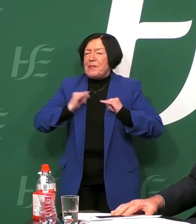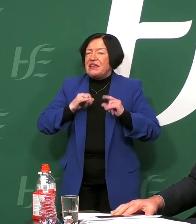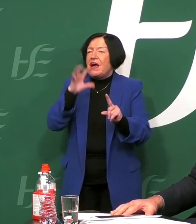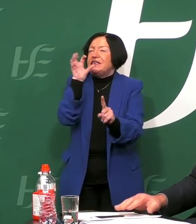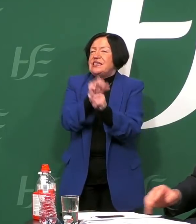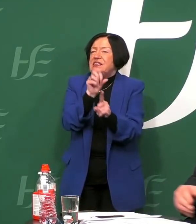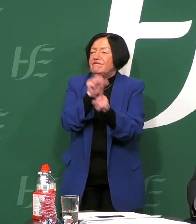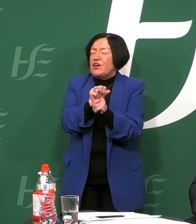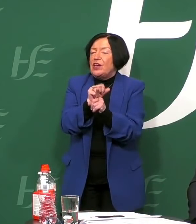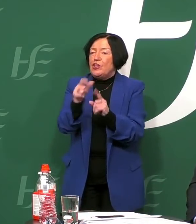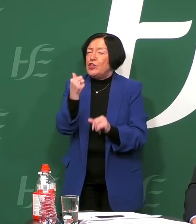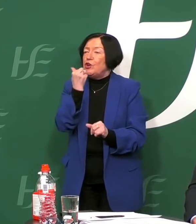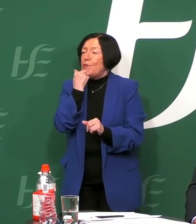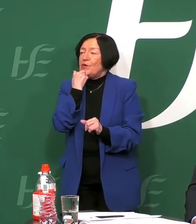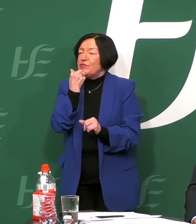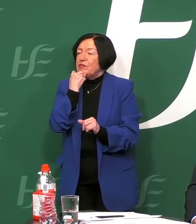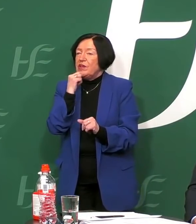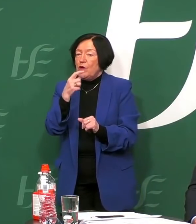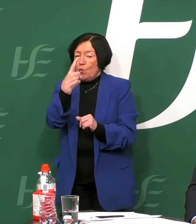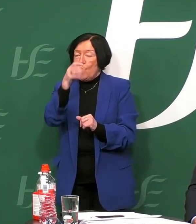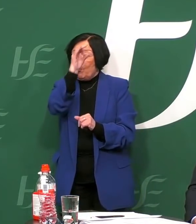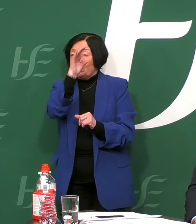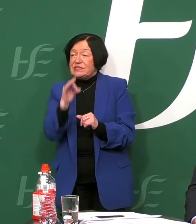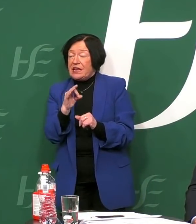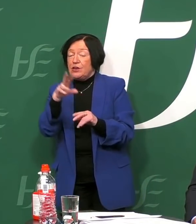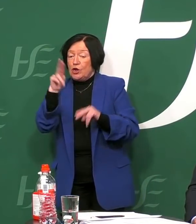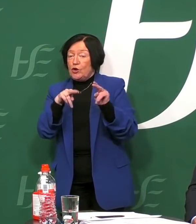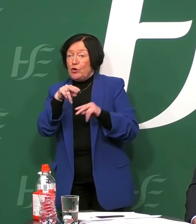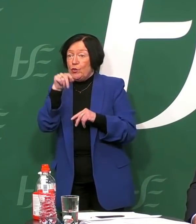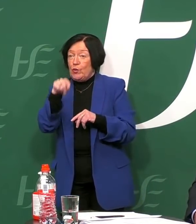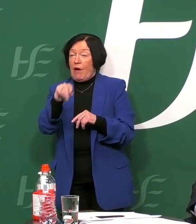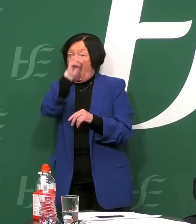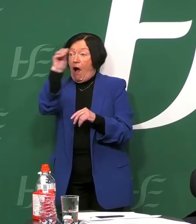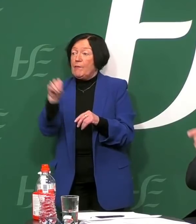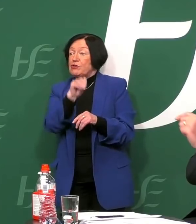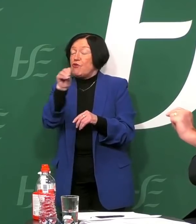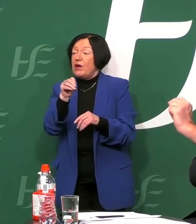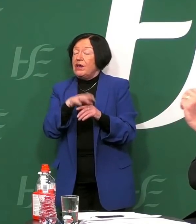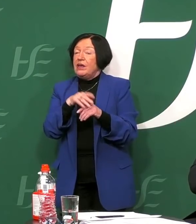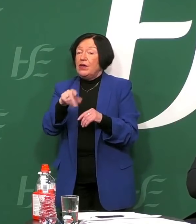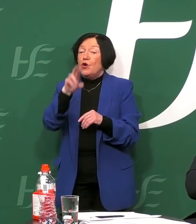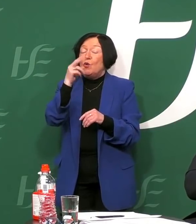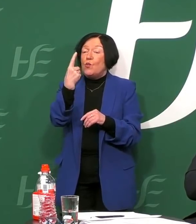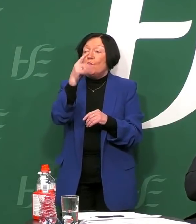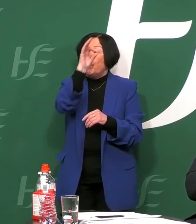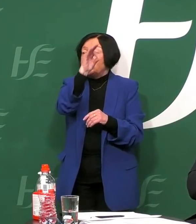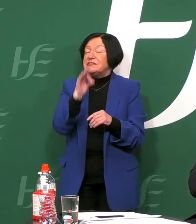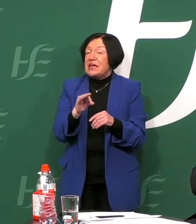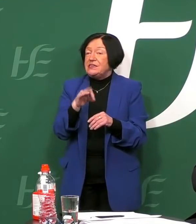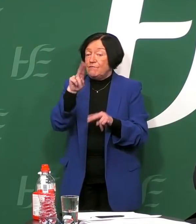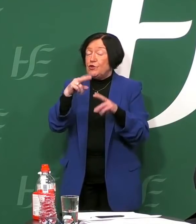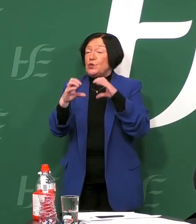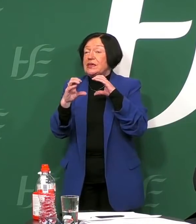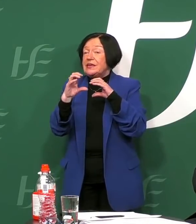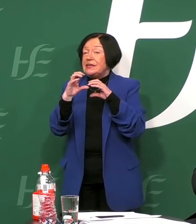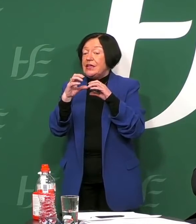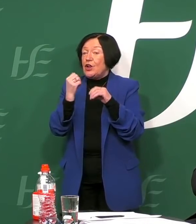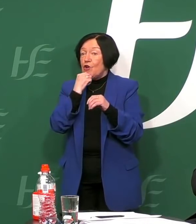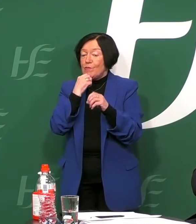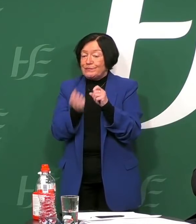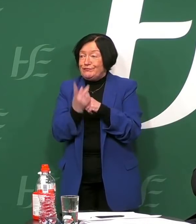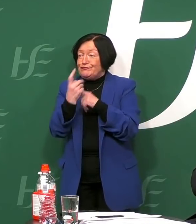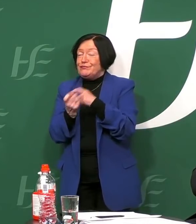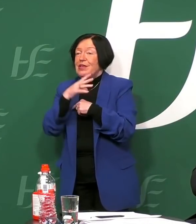identify numbers of cases at 1% of cases, or new variants at the rate of 1% of new cases. But